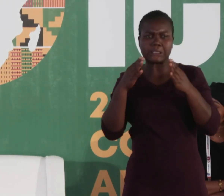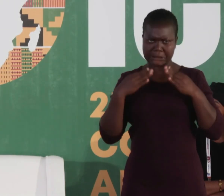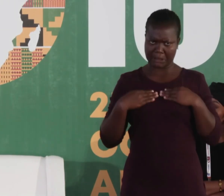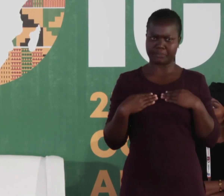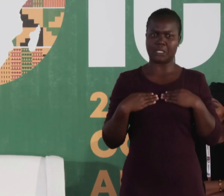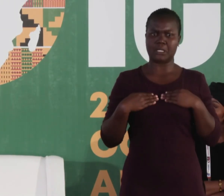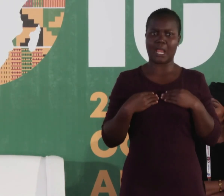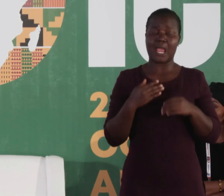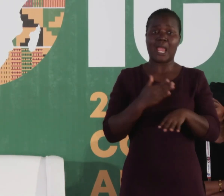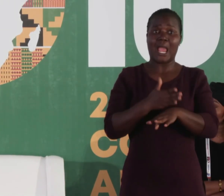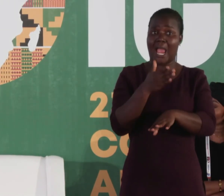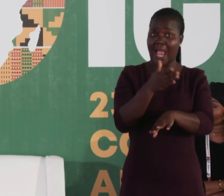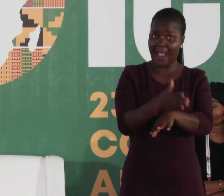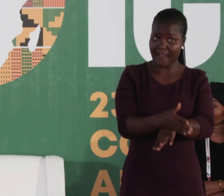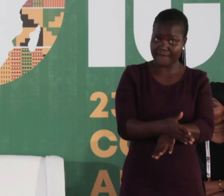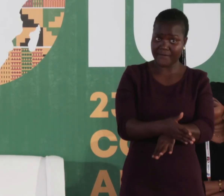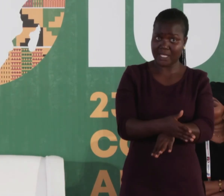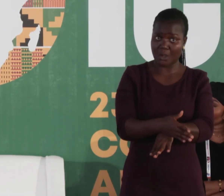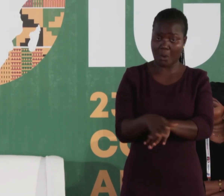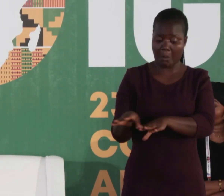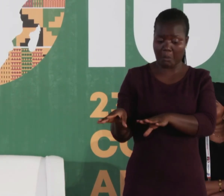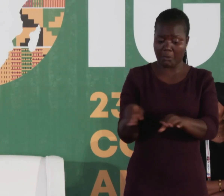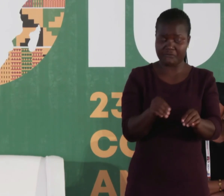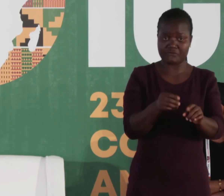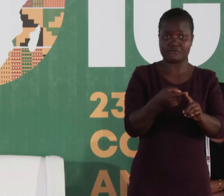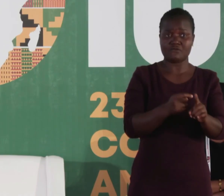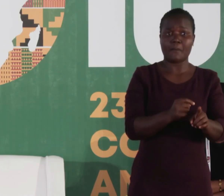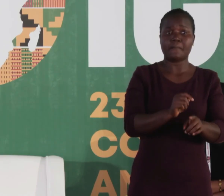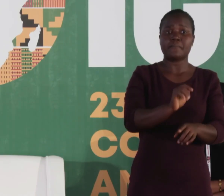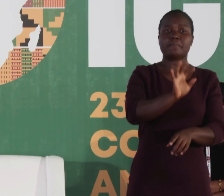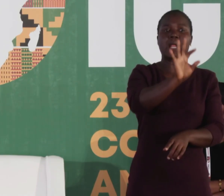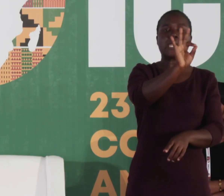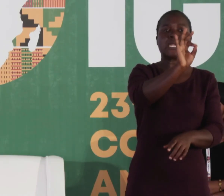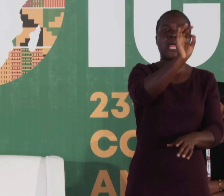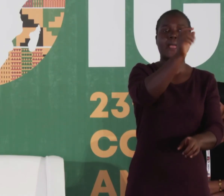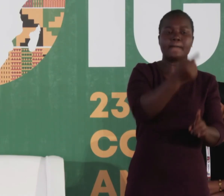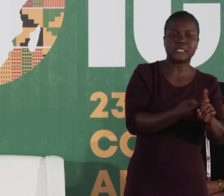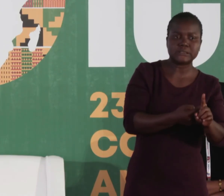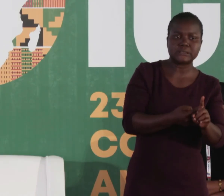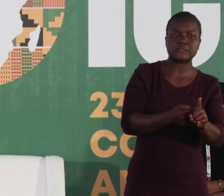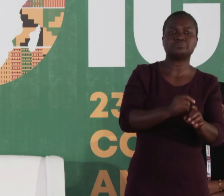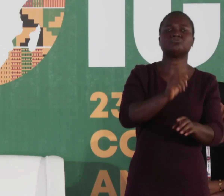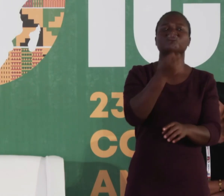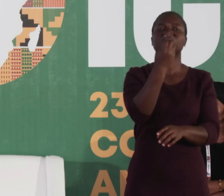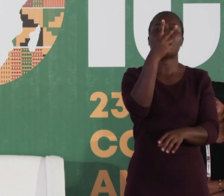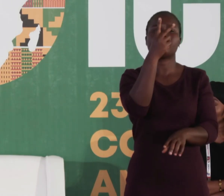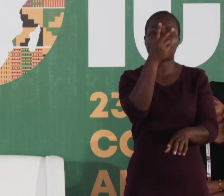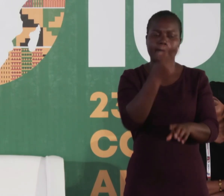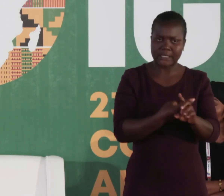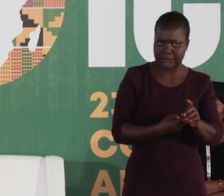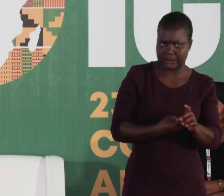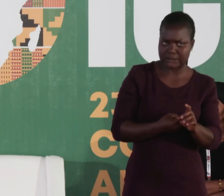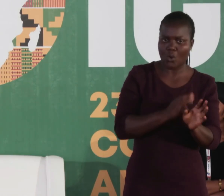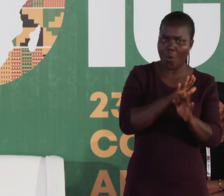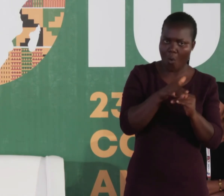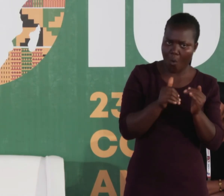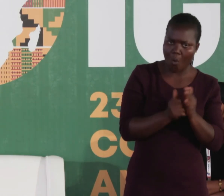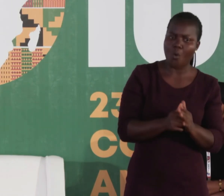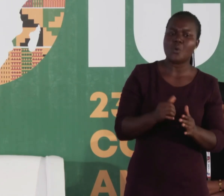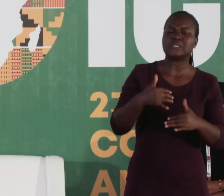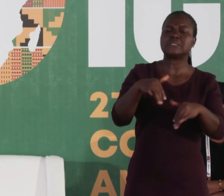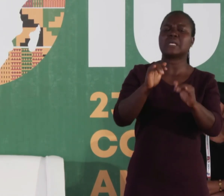the incentive at month 9 and month 12. We still have the Topaz intervention